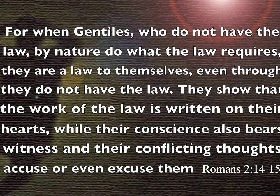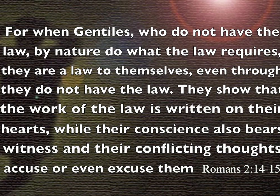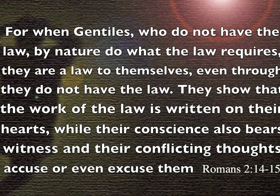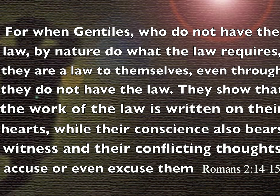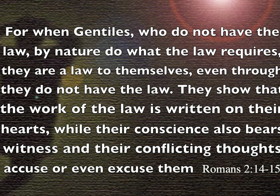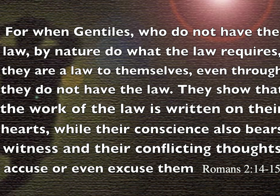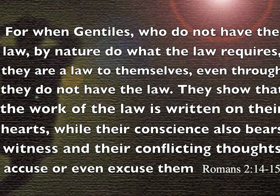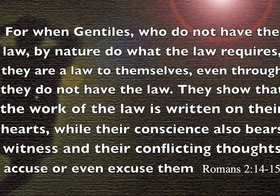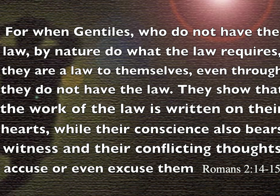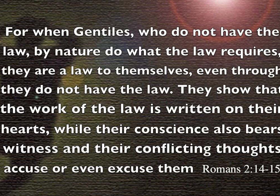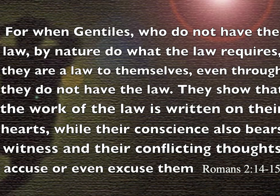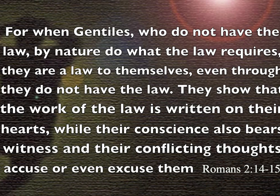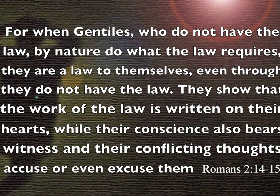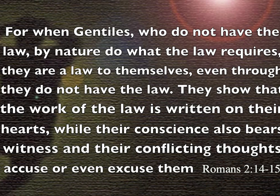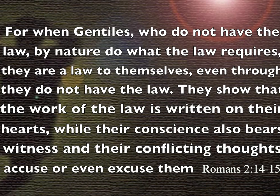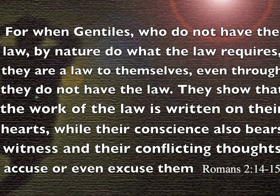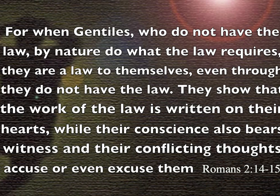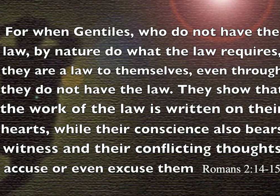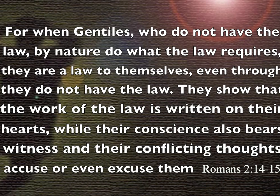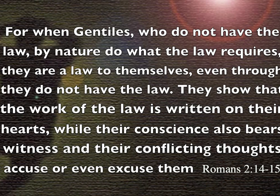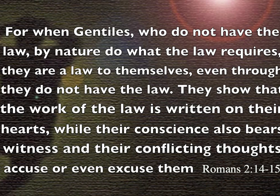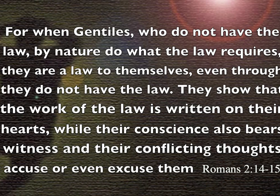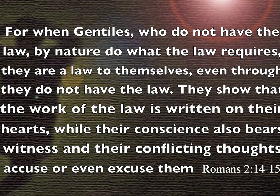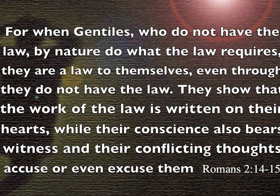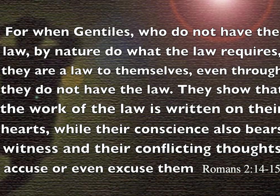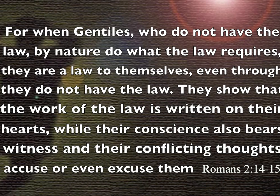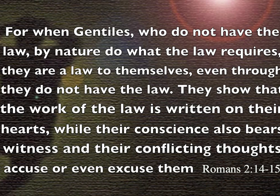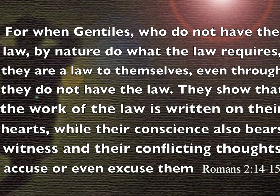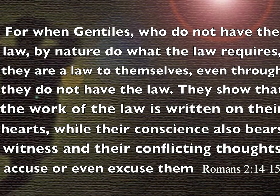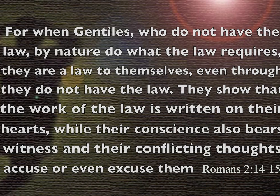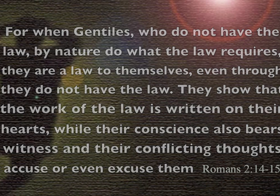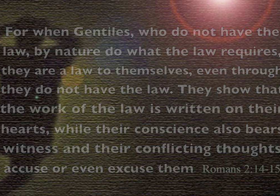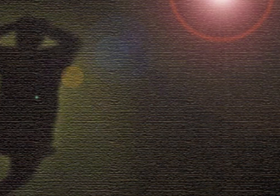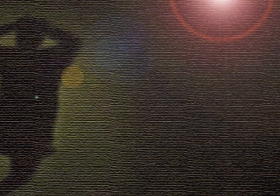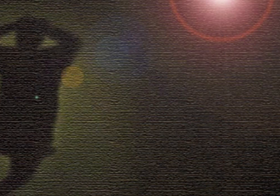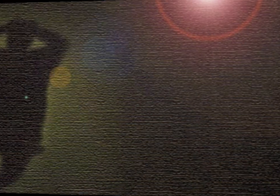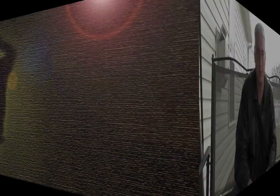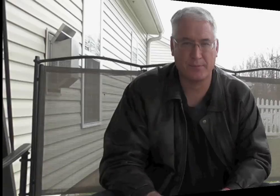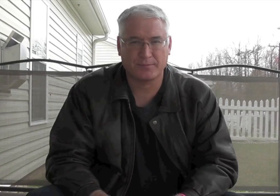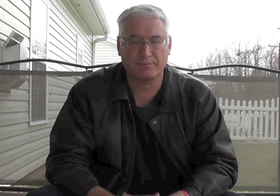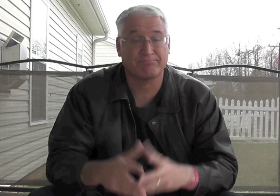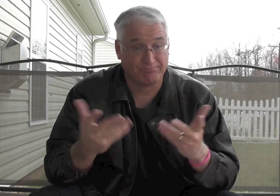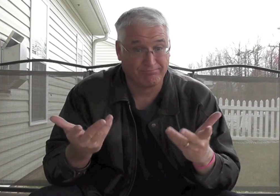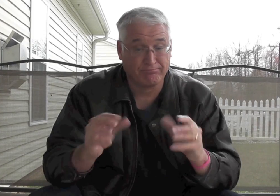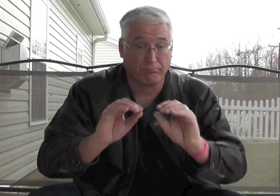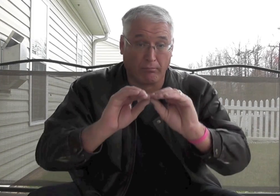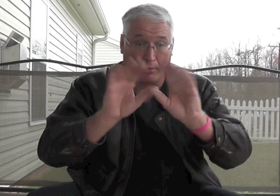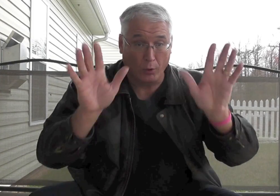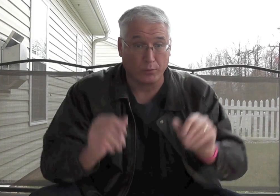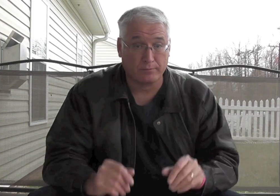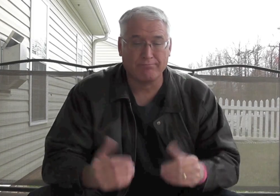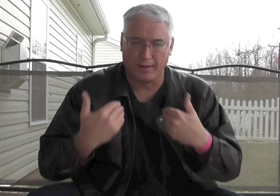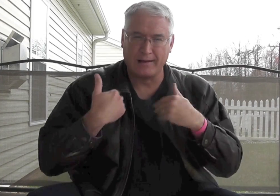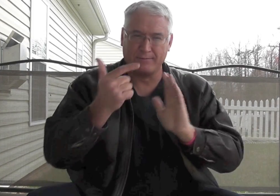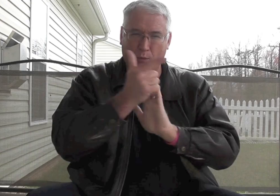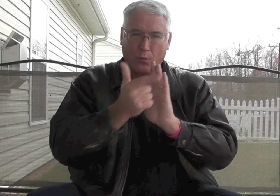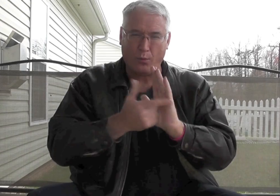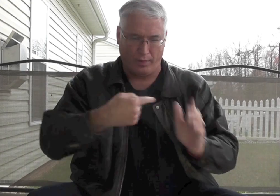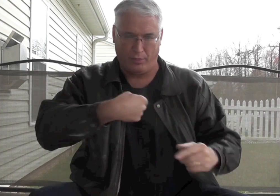their conflicting thoughts accuse or even excuse them. It's clear. There is a